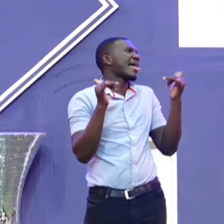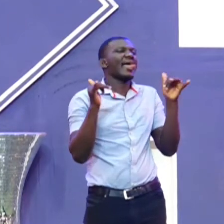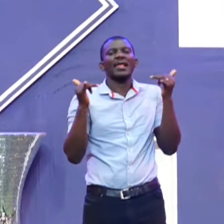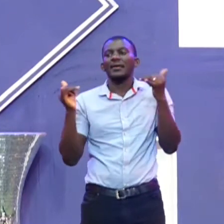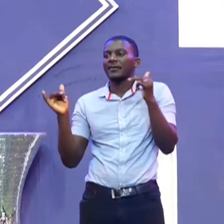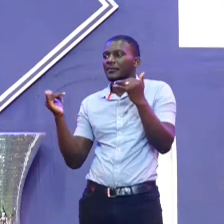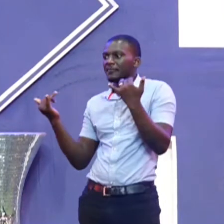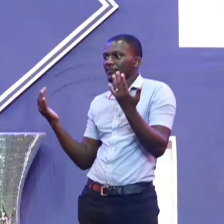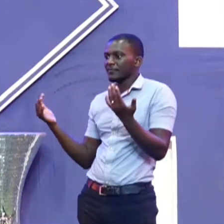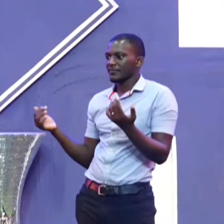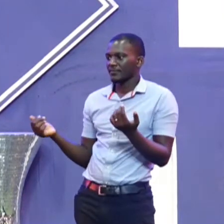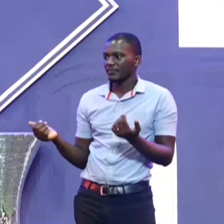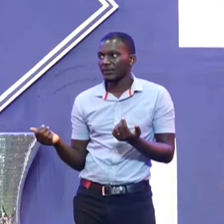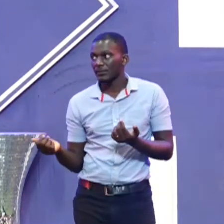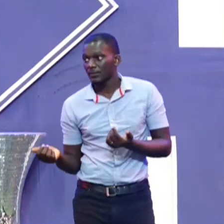Alas, alas, alas, alas.